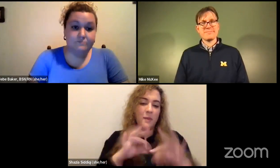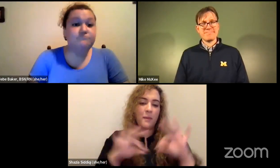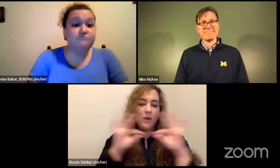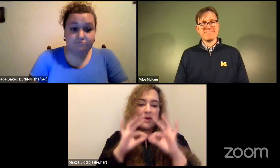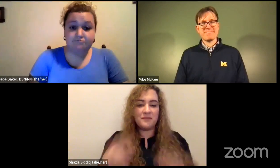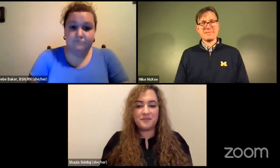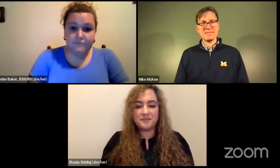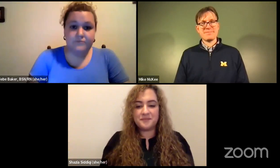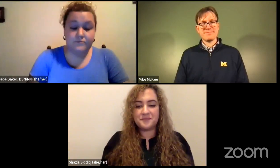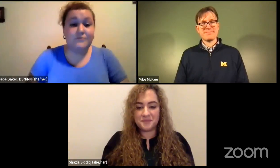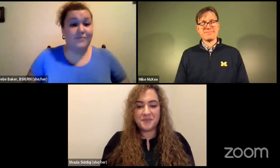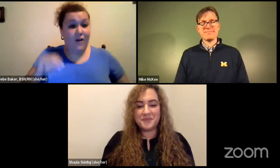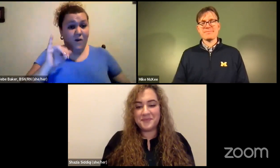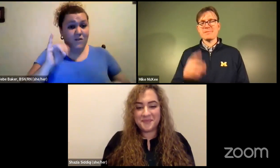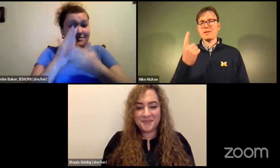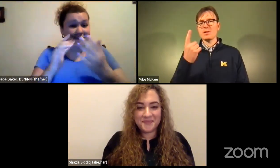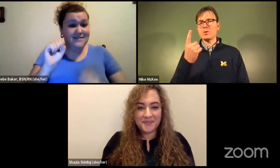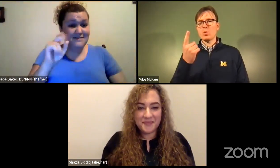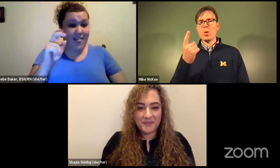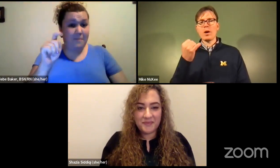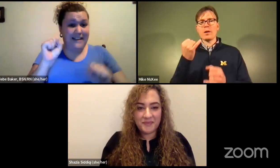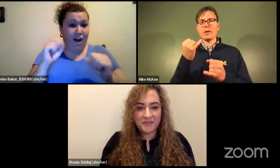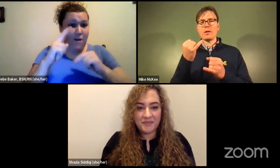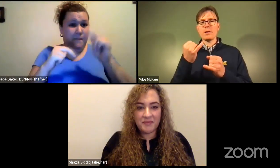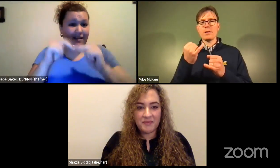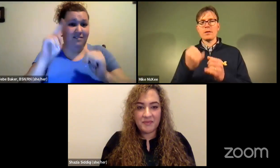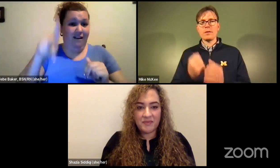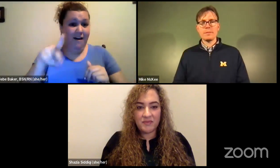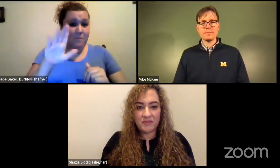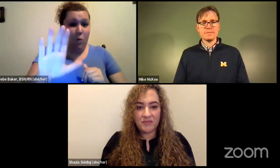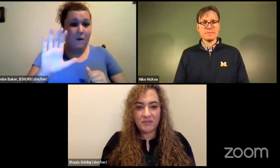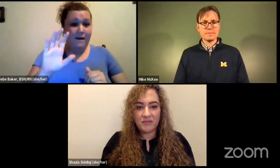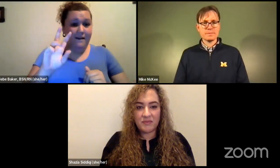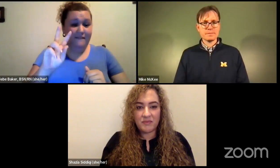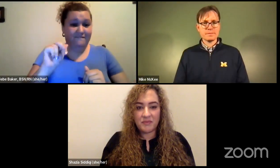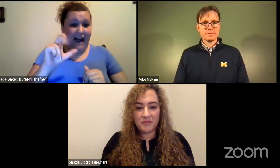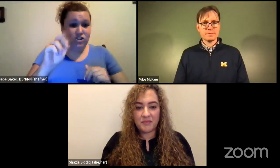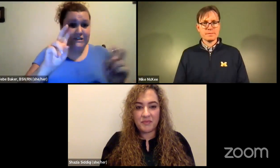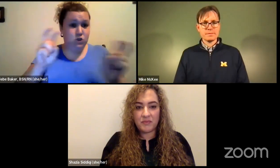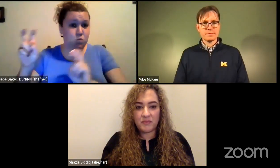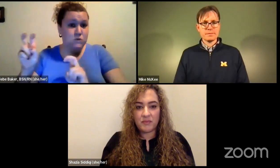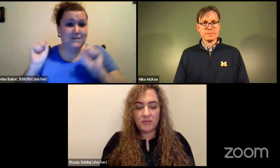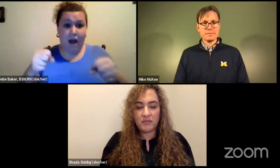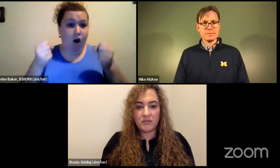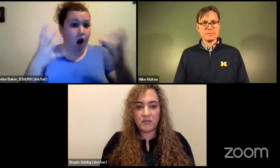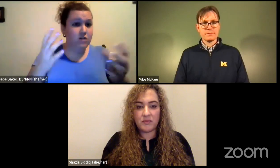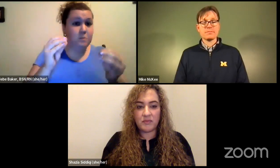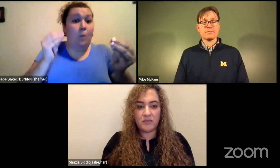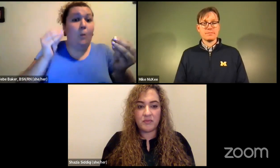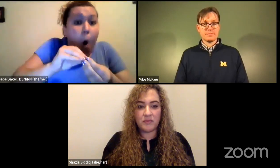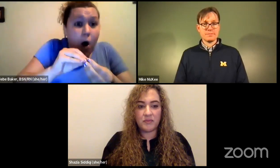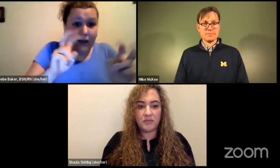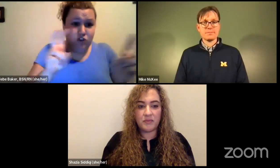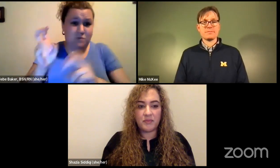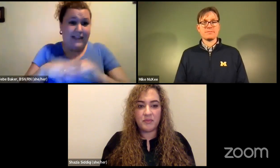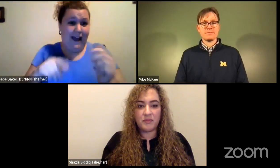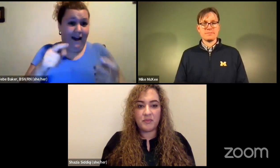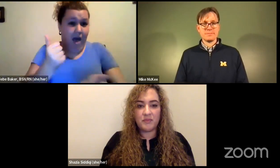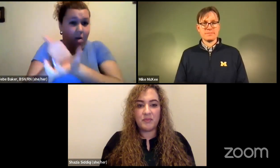affect medications that they prescribe to. So it's really important to have that interaction known. And some supplements can actually build up and cause vascular issues. So